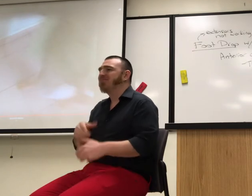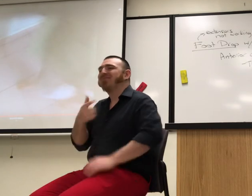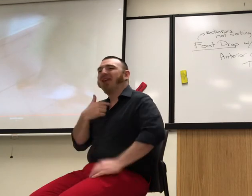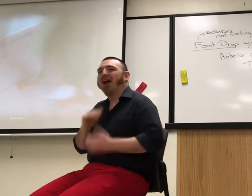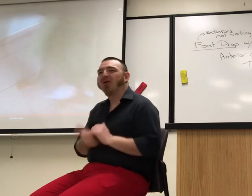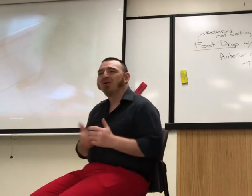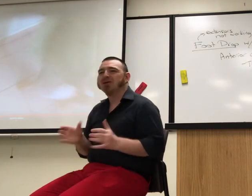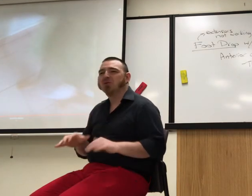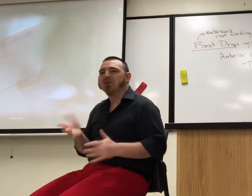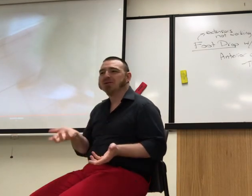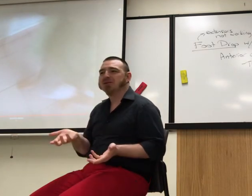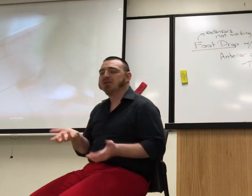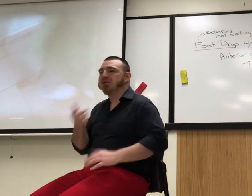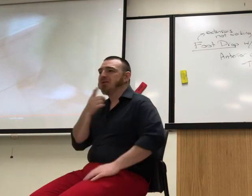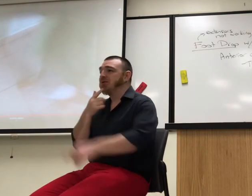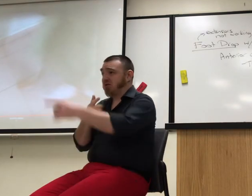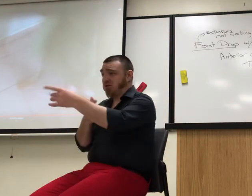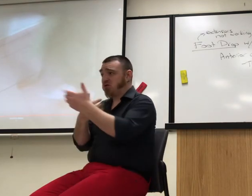I don't know how to do this.